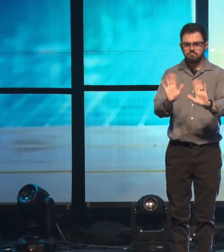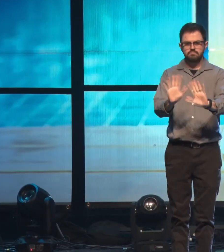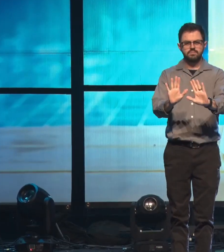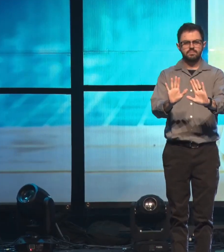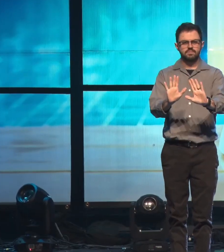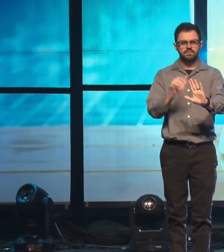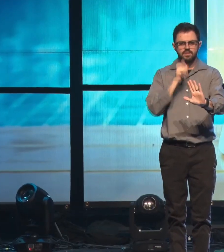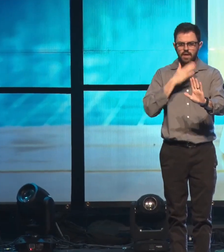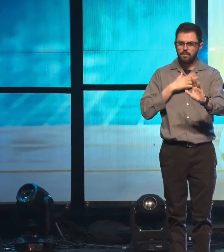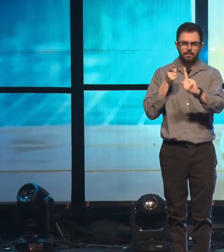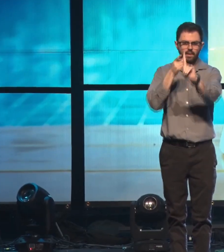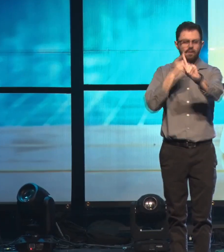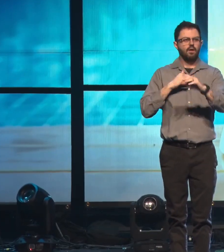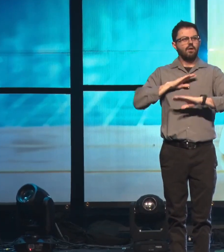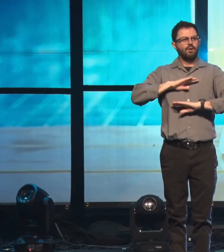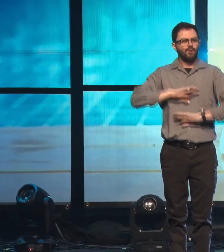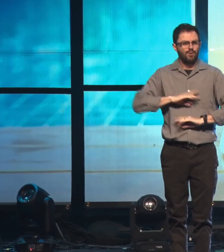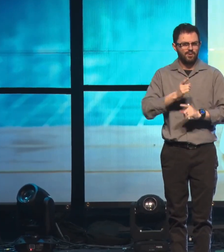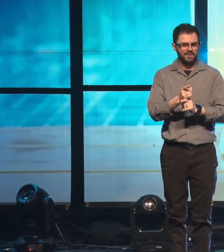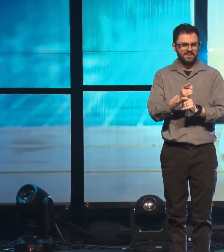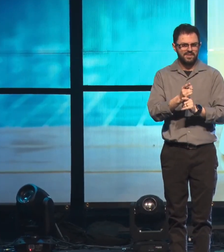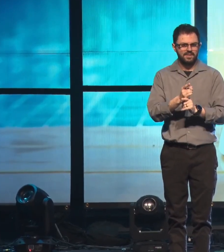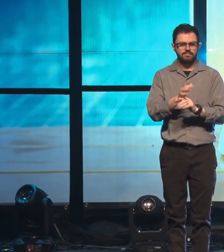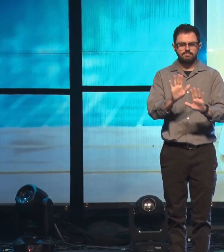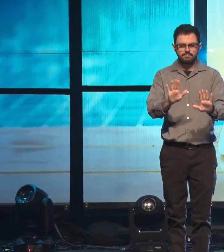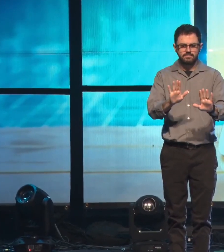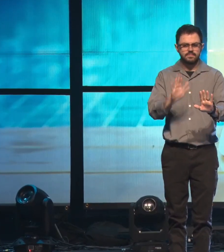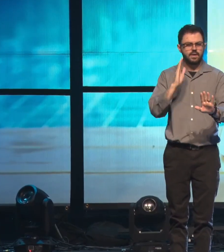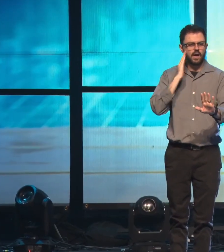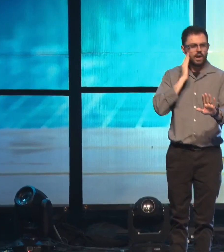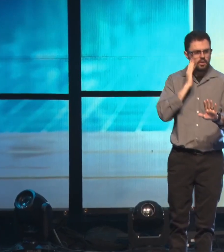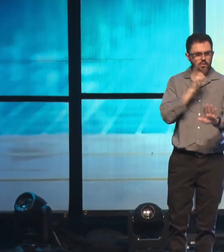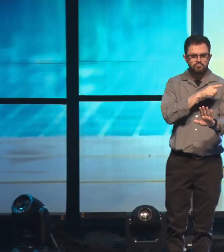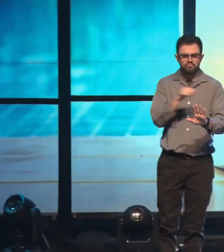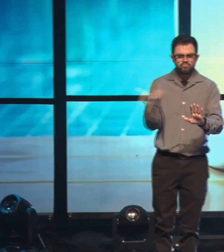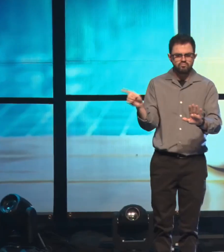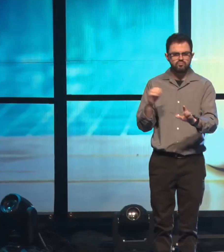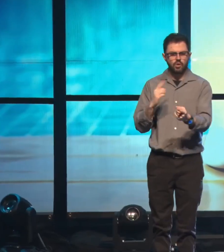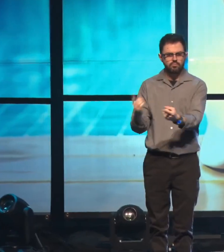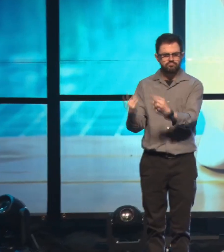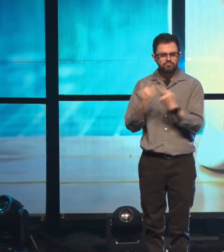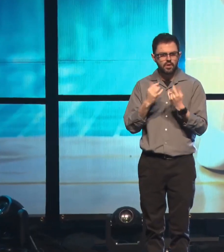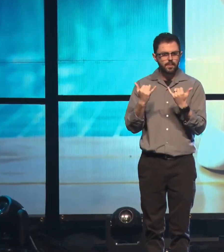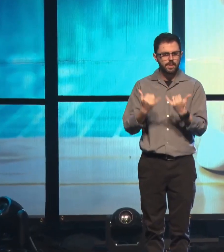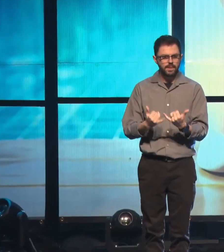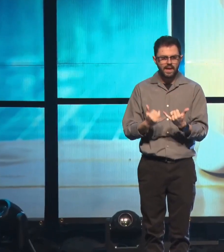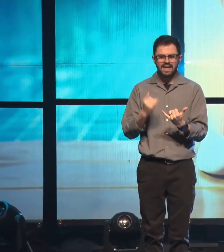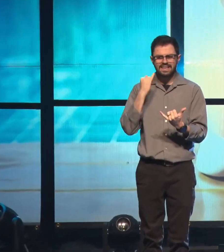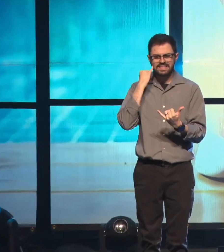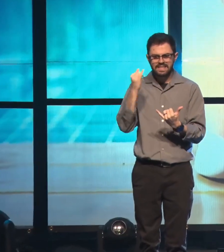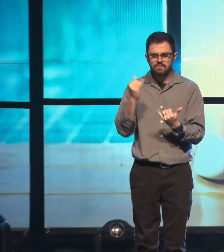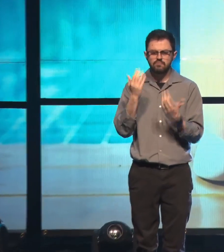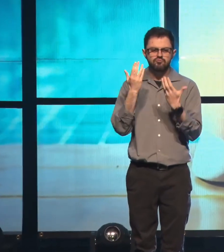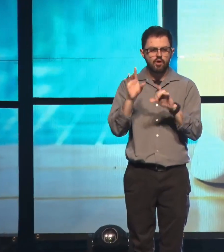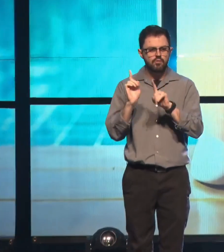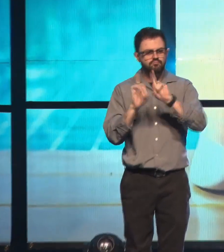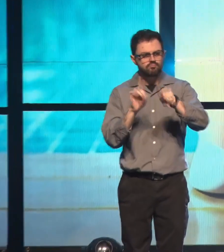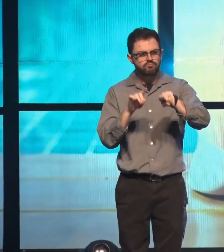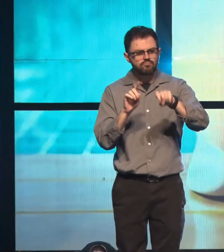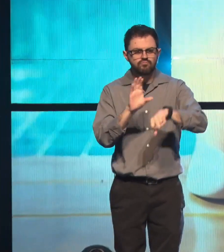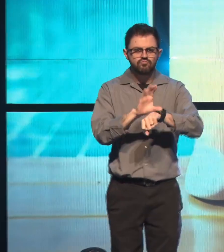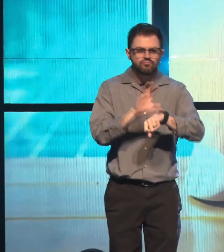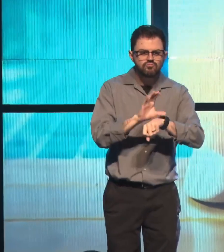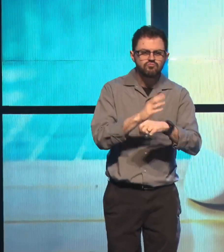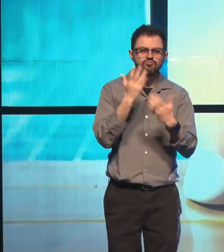go, whew. Because here's the deal. I know you came in here today, and if you're a part of our church, you already planned and figured out if you were going to